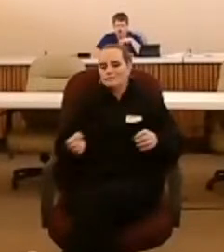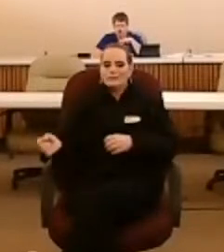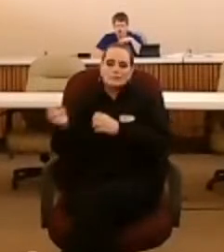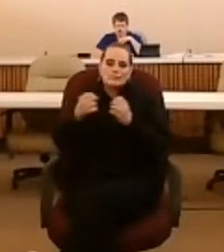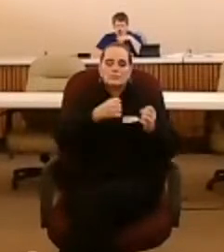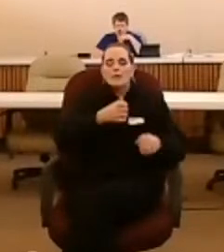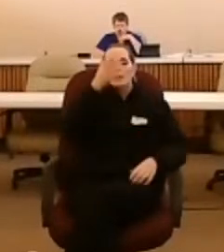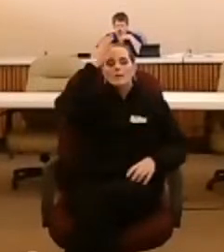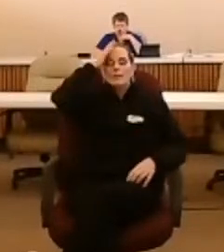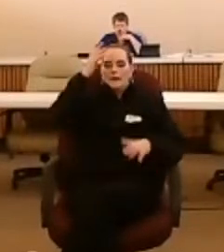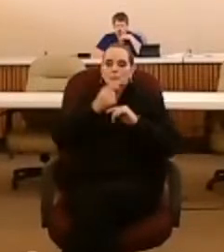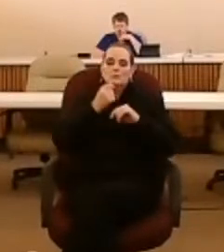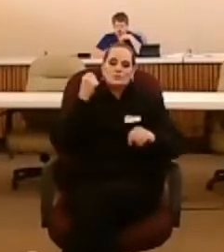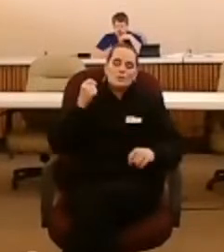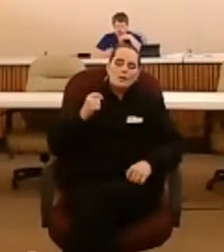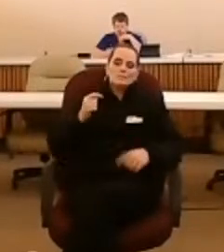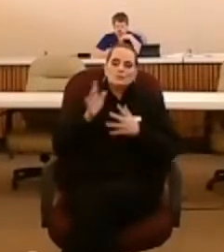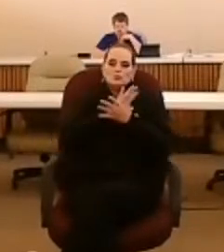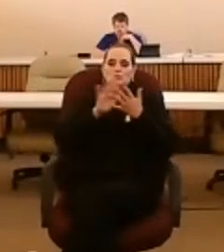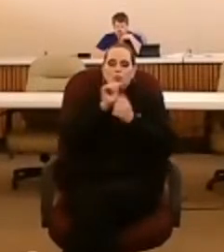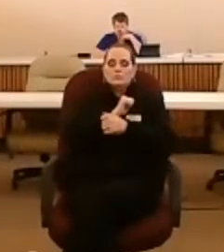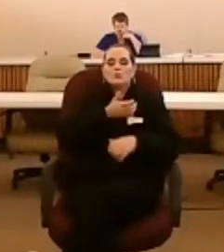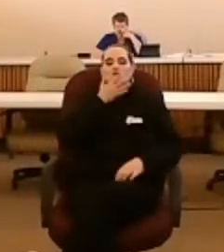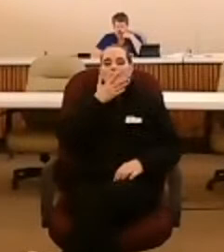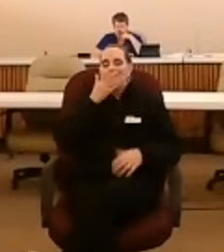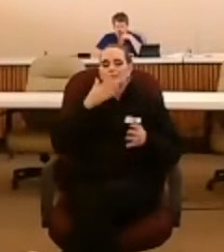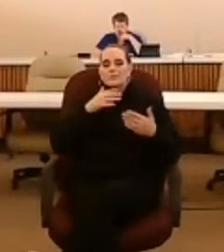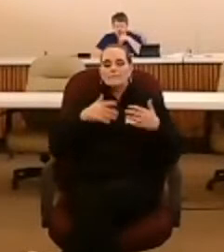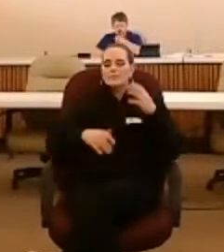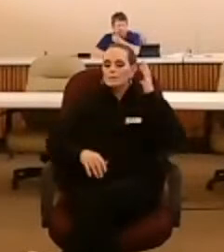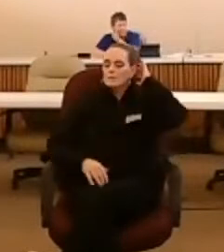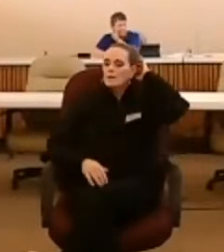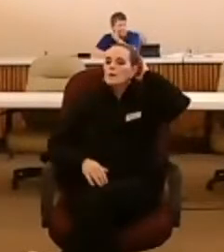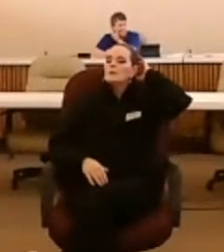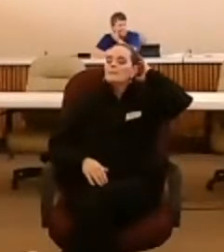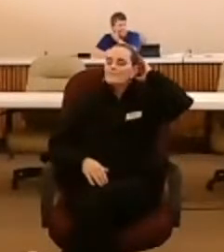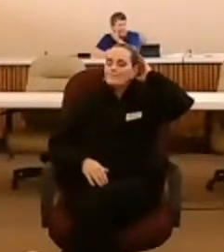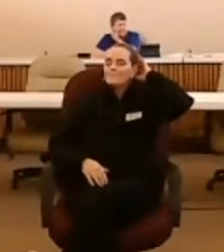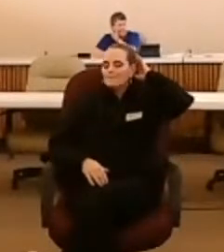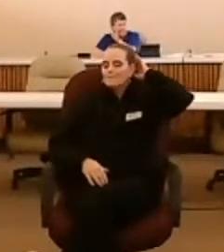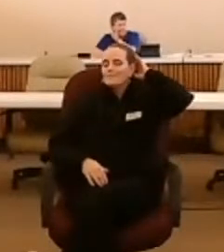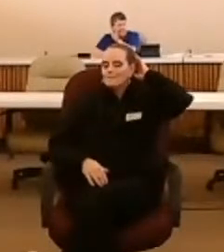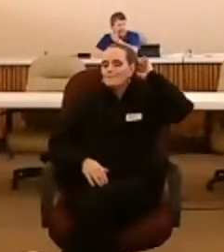they maul the lawn. With some of that,